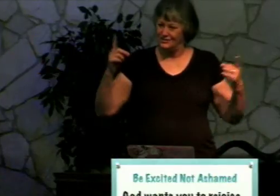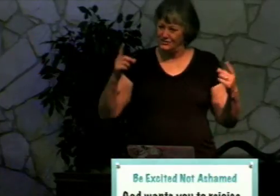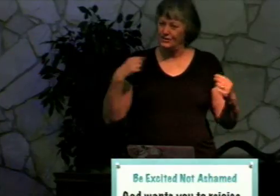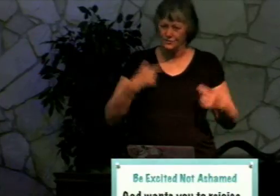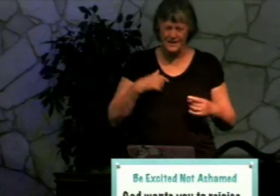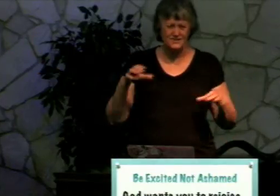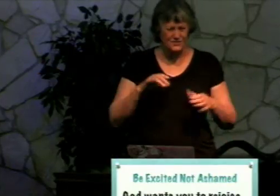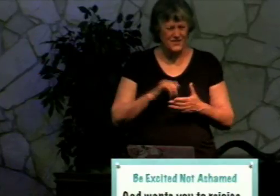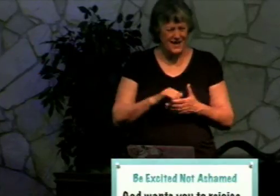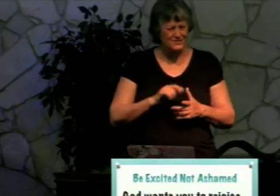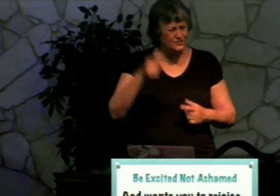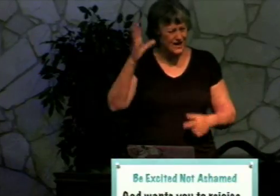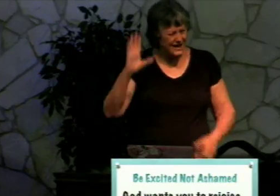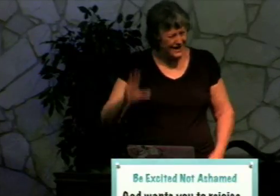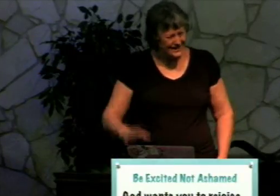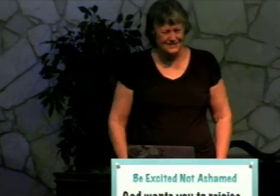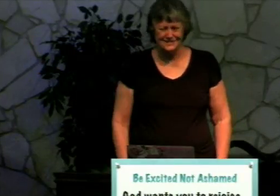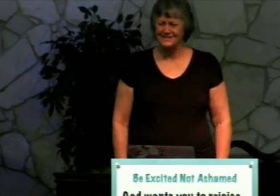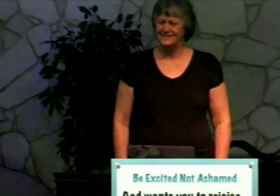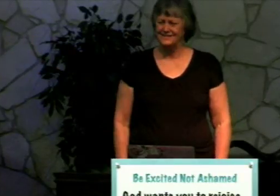Do we do that to God?